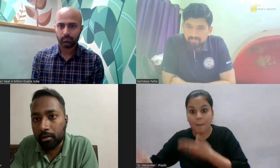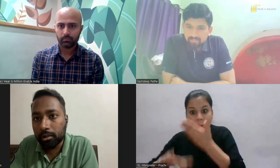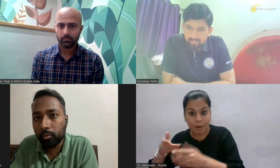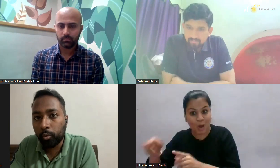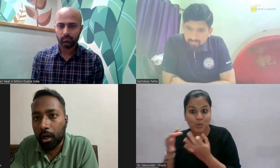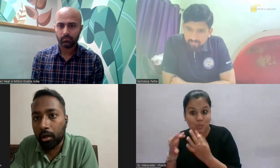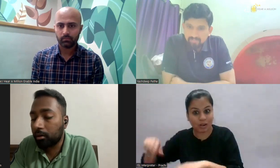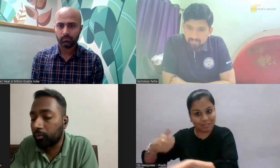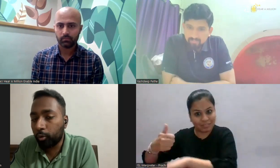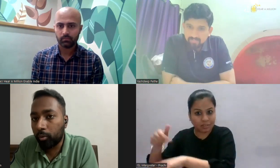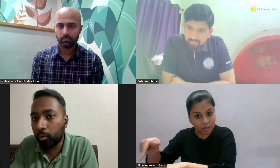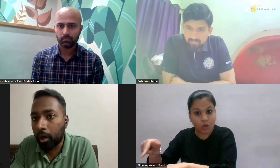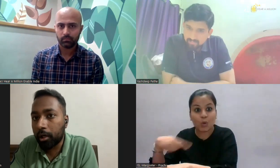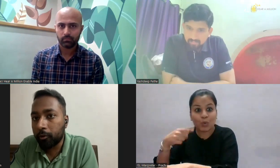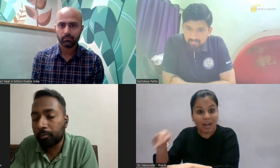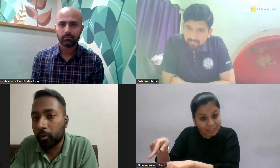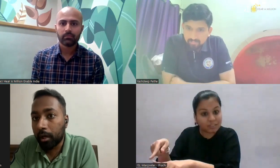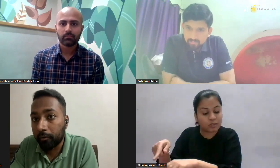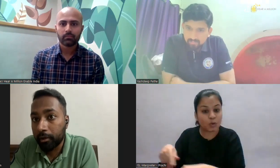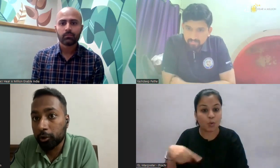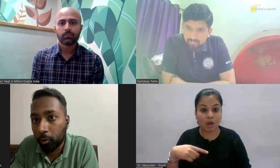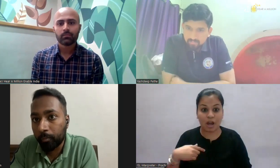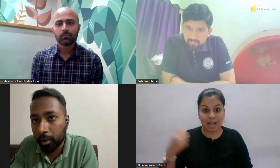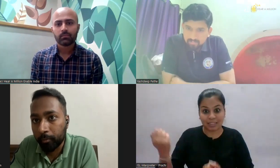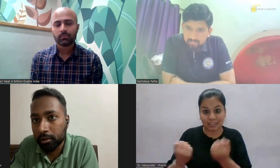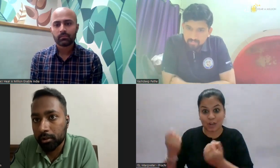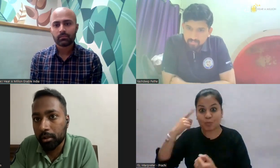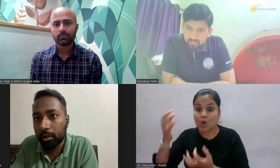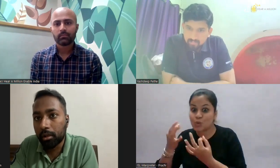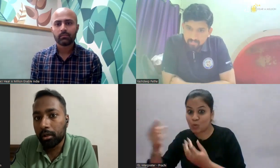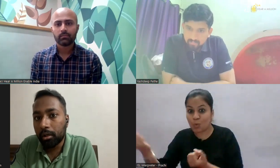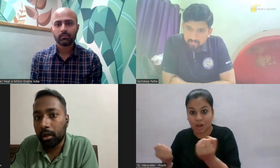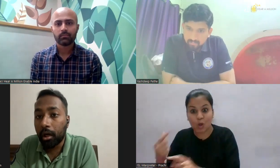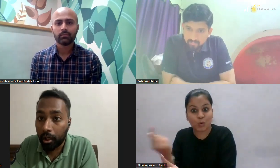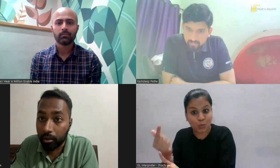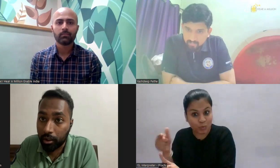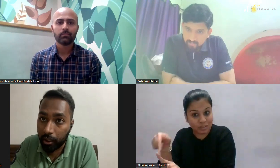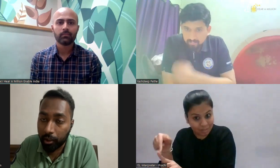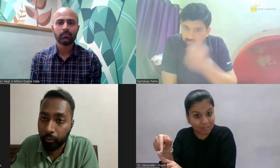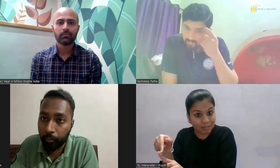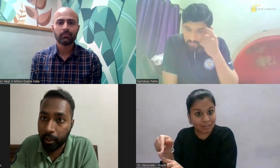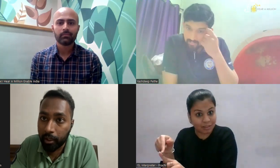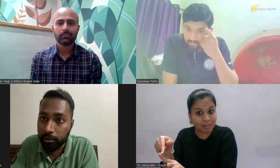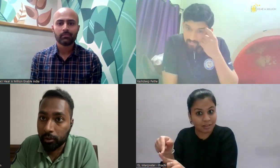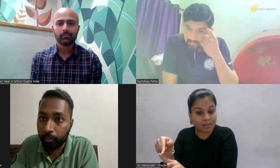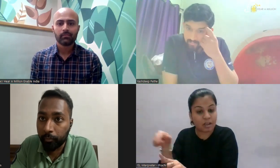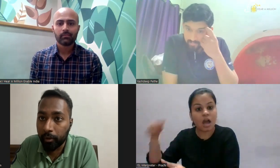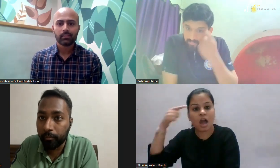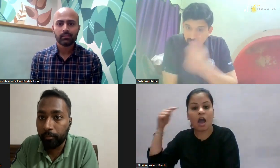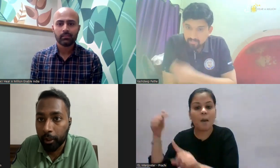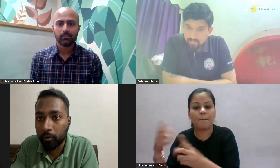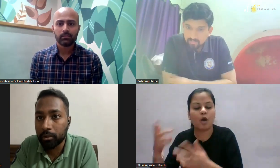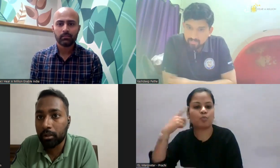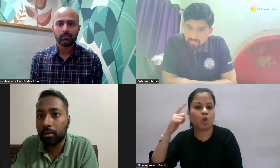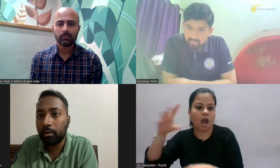those vehicles who are used for driving school purpose, they have to pay additional